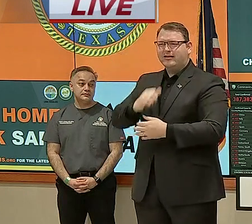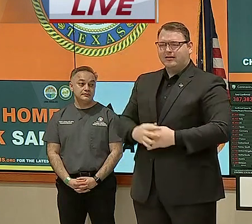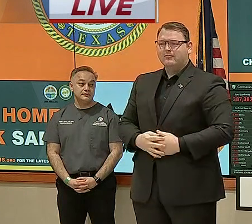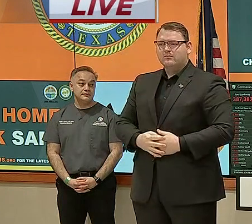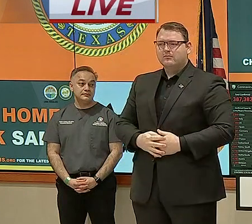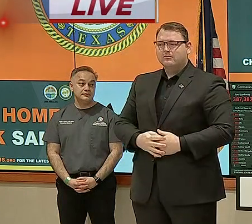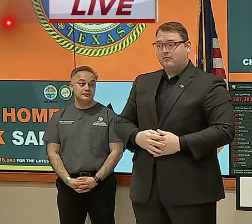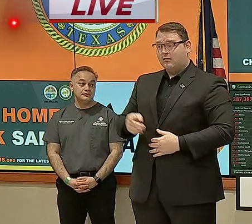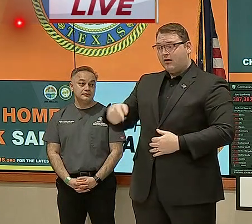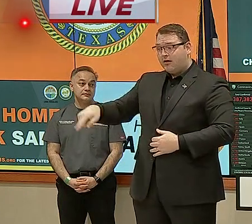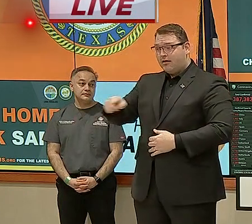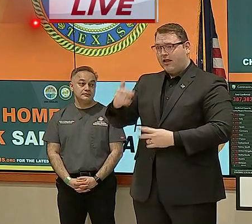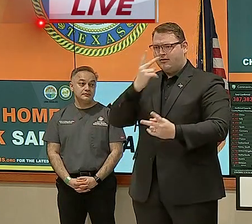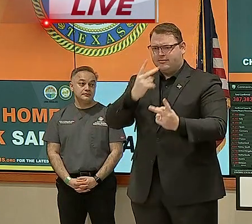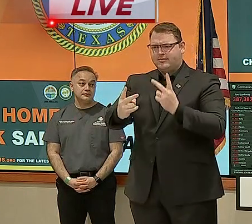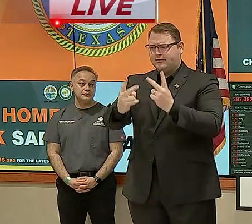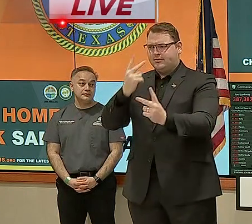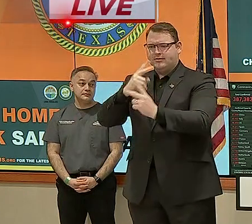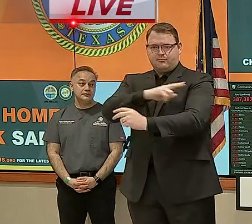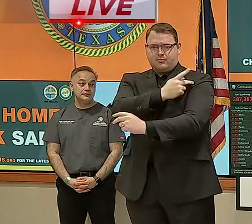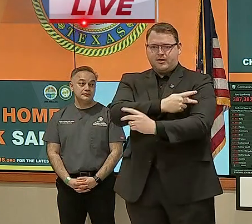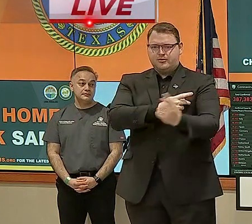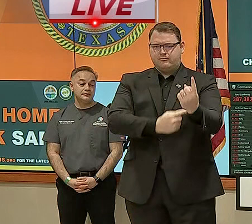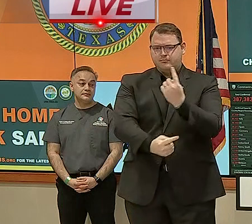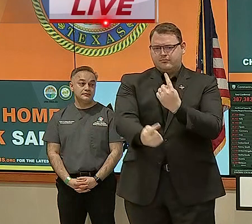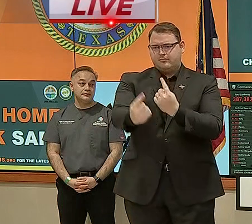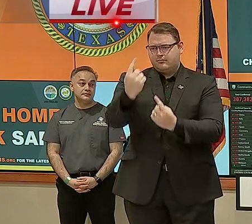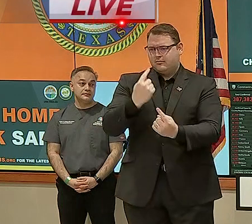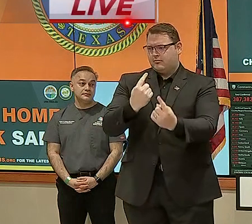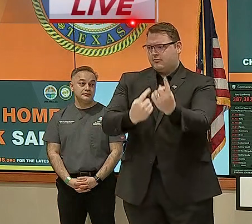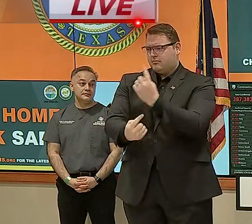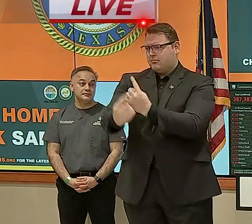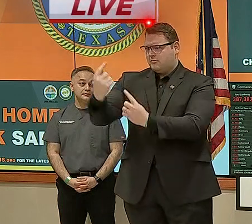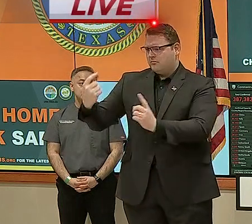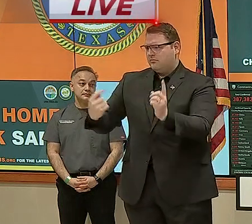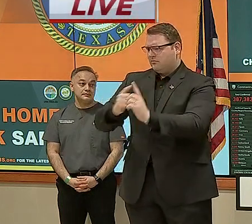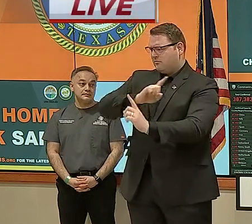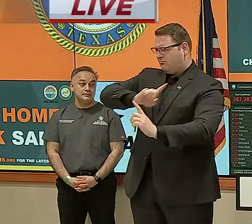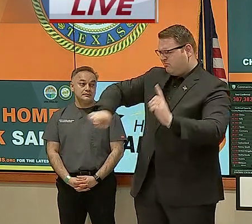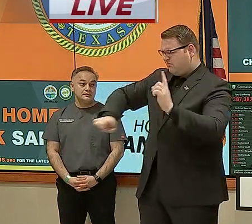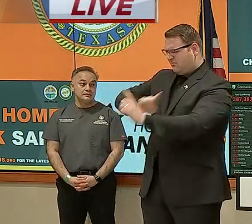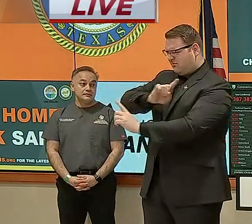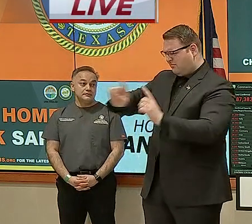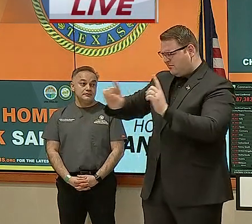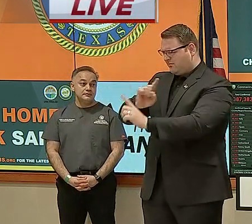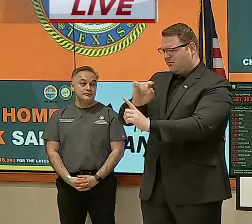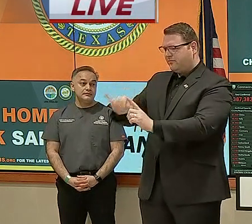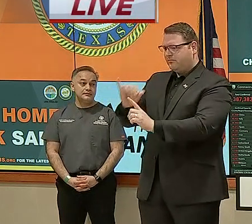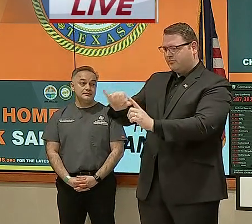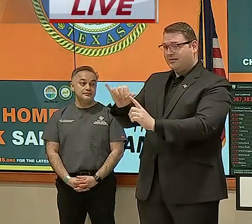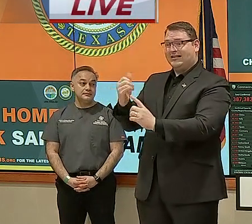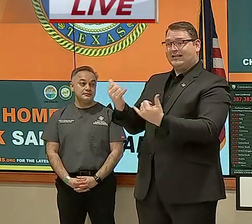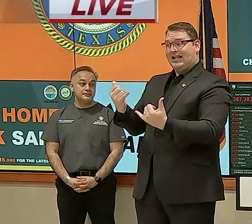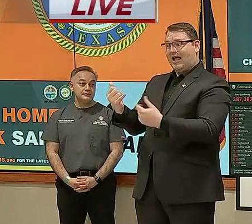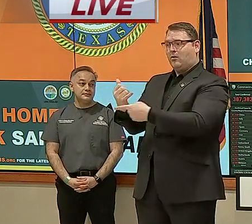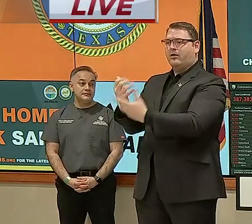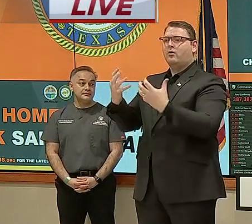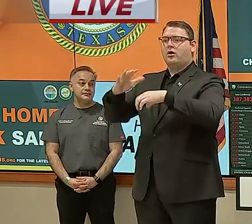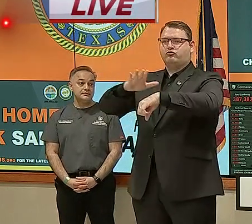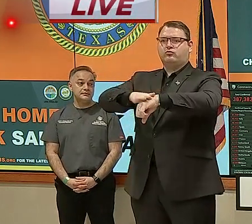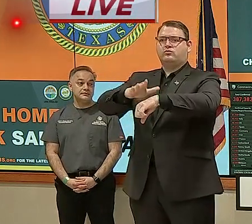hospitals. And they have also sounded the alarm. So you'll hear in a little bit from Dr. Boom